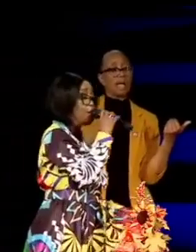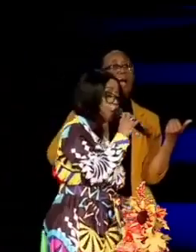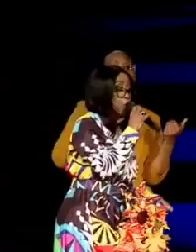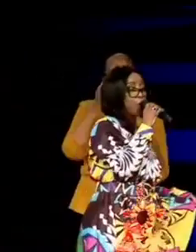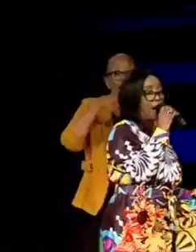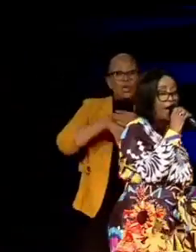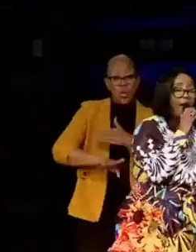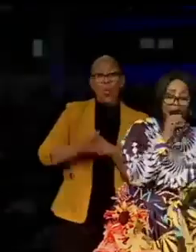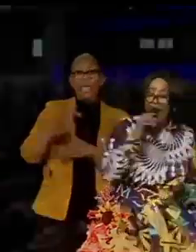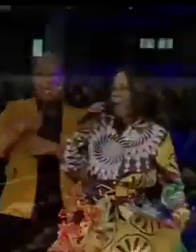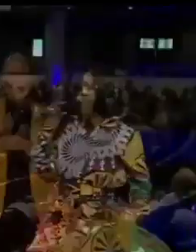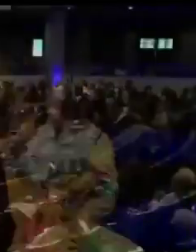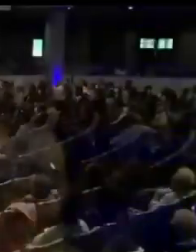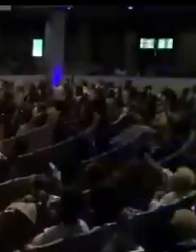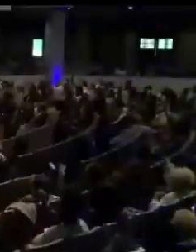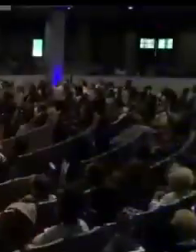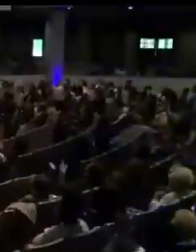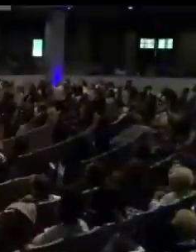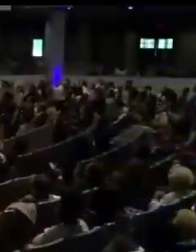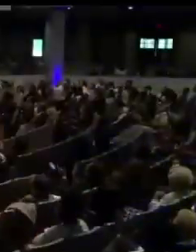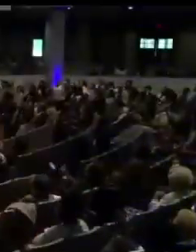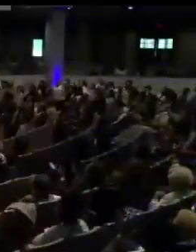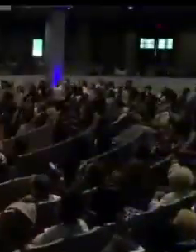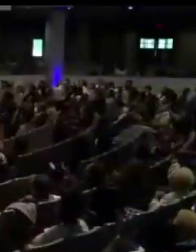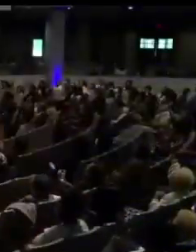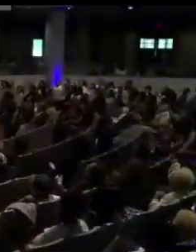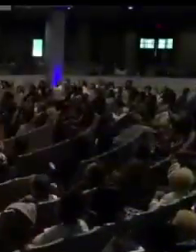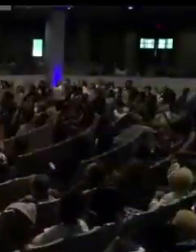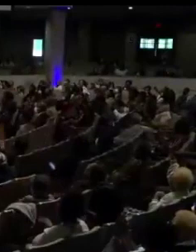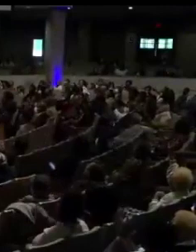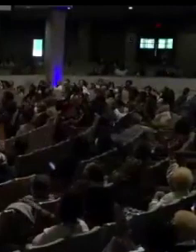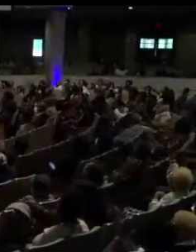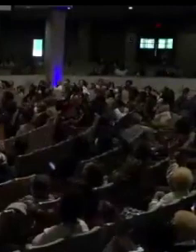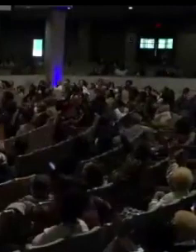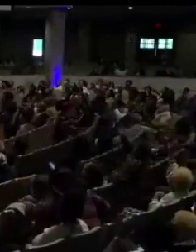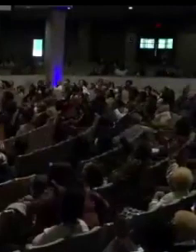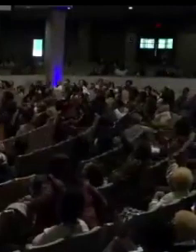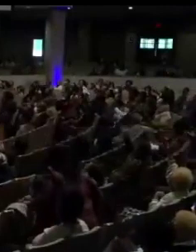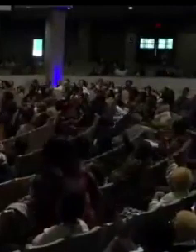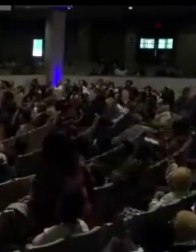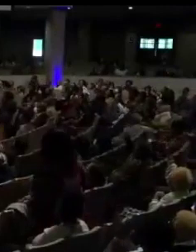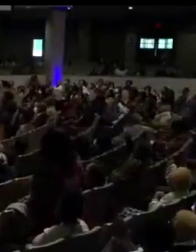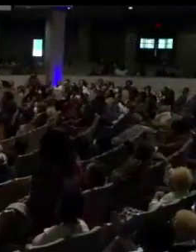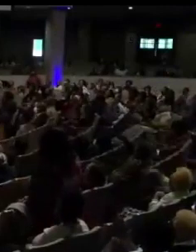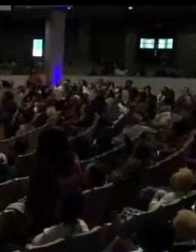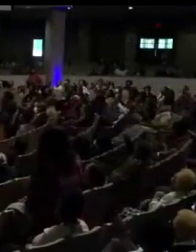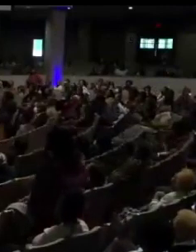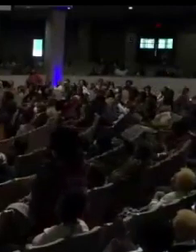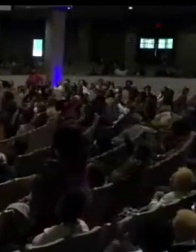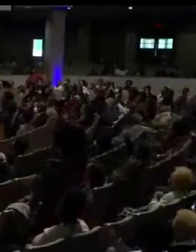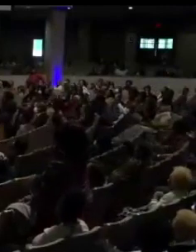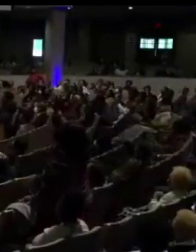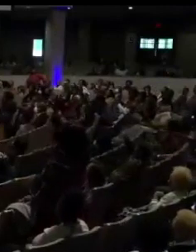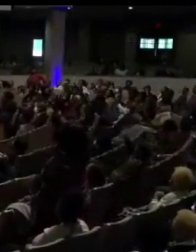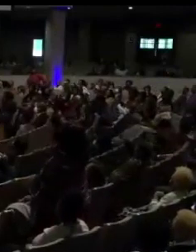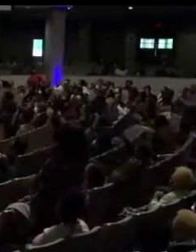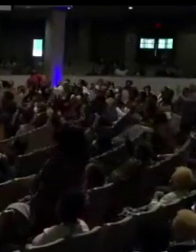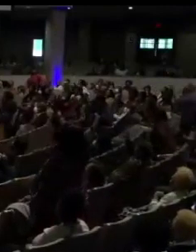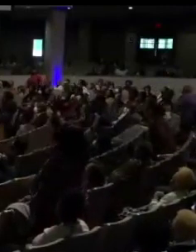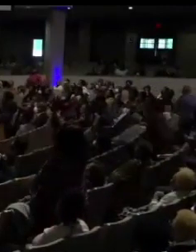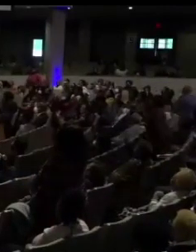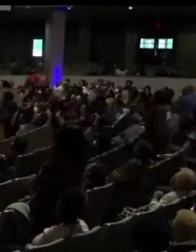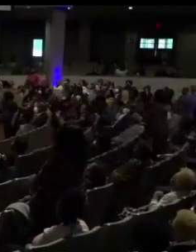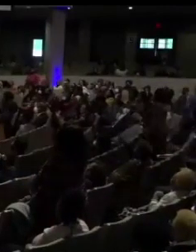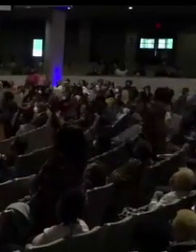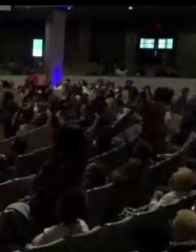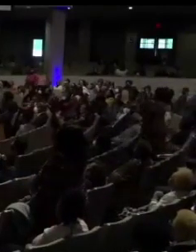but I don't do crack? I can go into the bar. Y'all ain't saying that, but I'm not a bar stool woman. I can go around the poles, but I'll never get